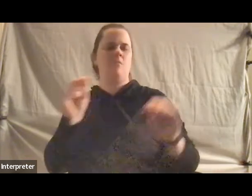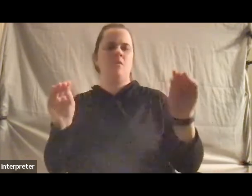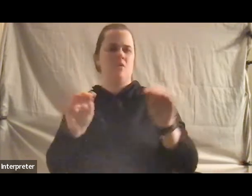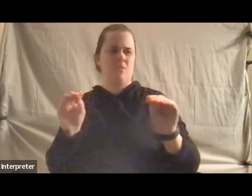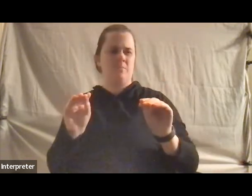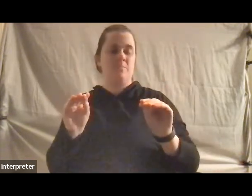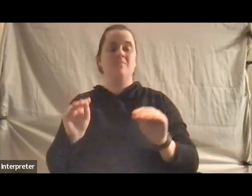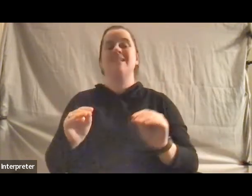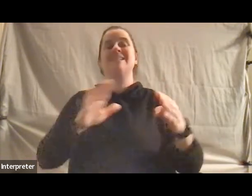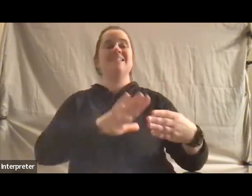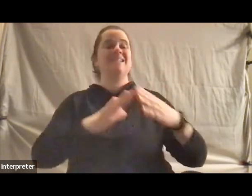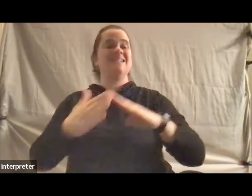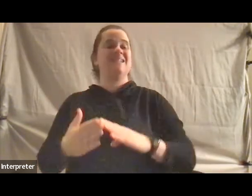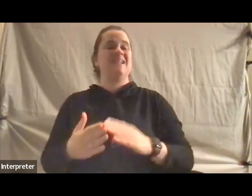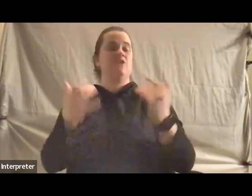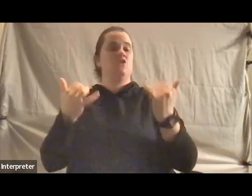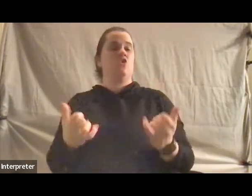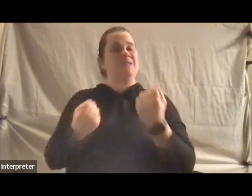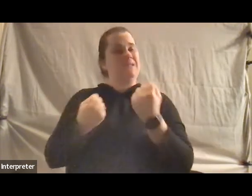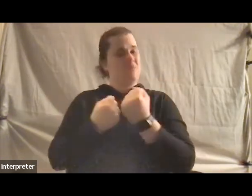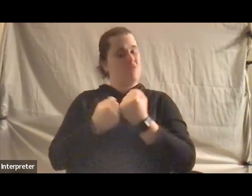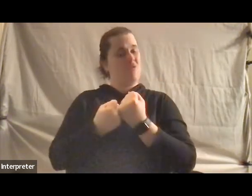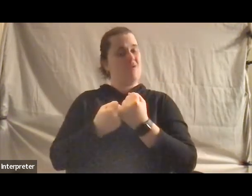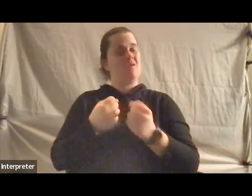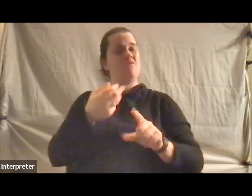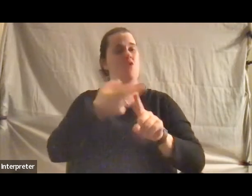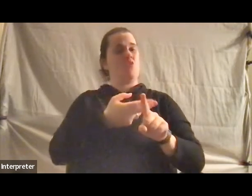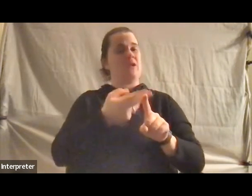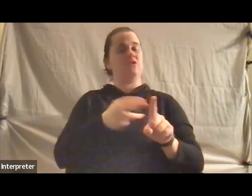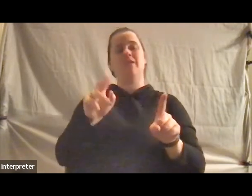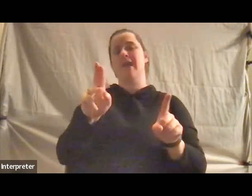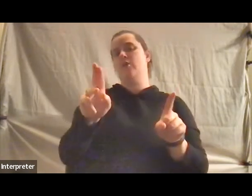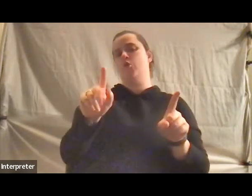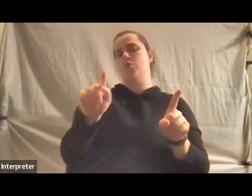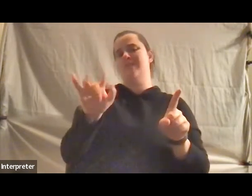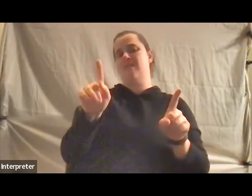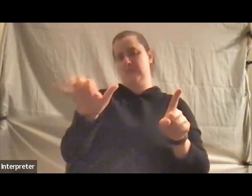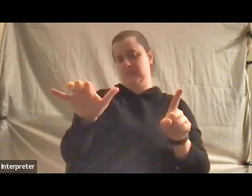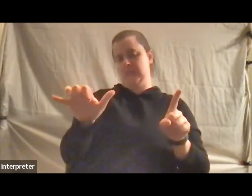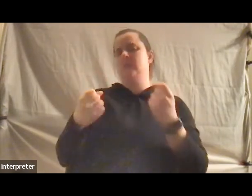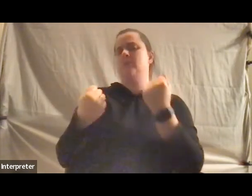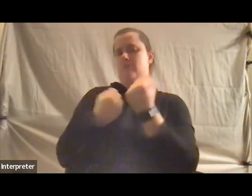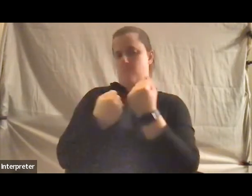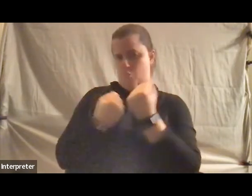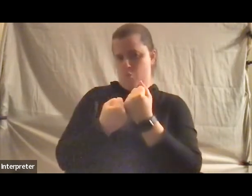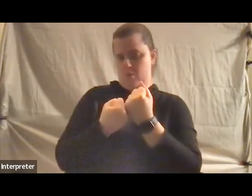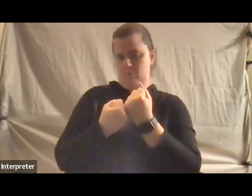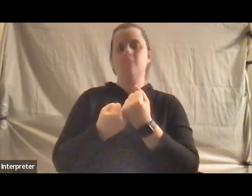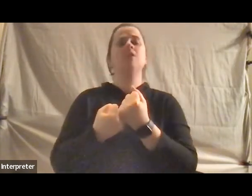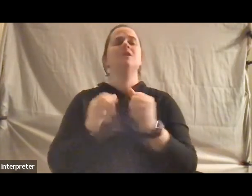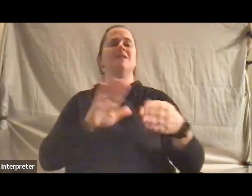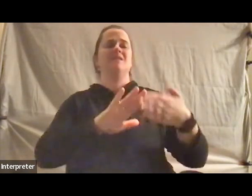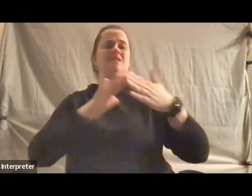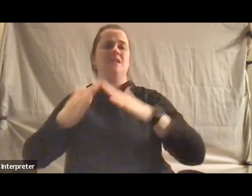current supports on rental and utility assistance is key to this effort. The city remains committed to reducing